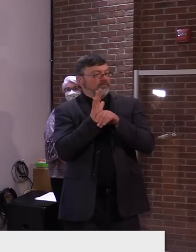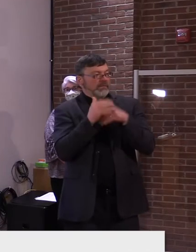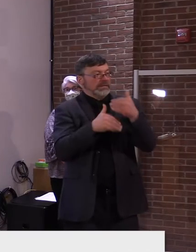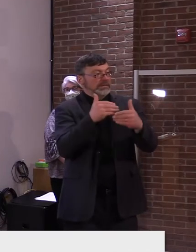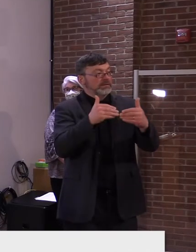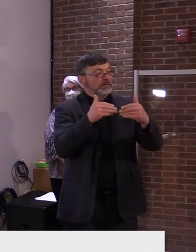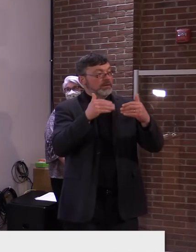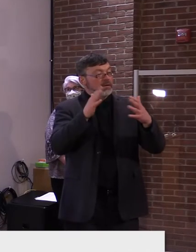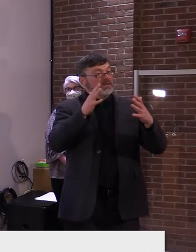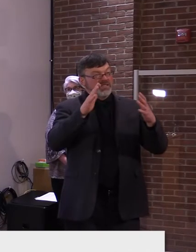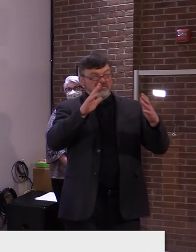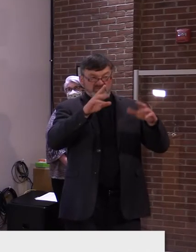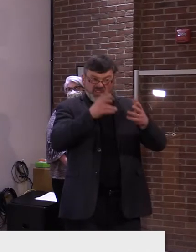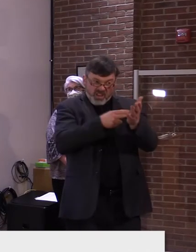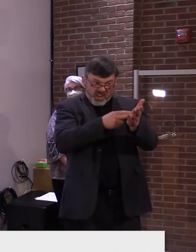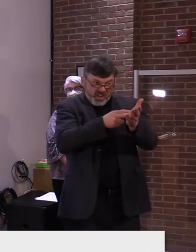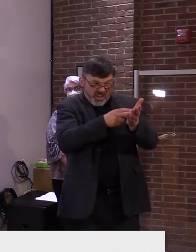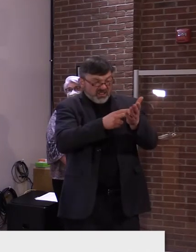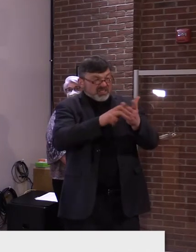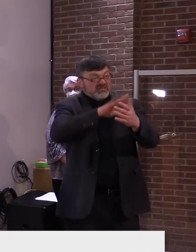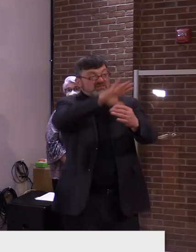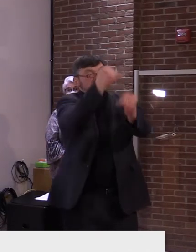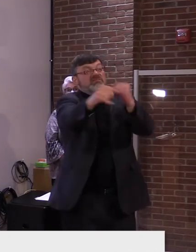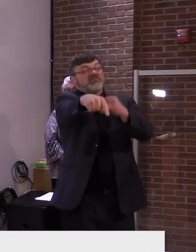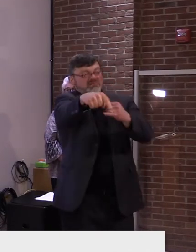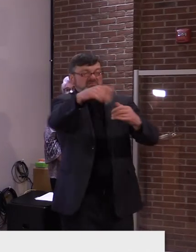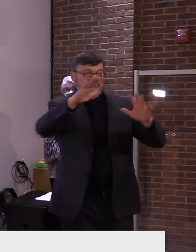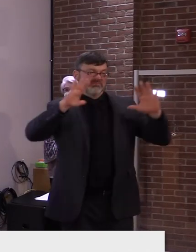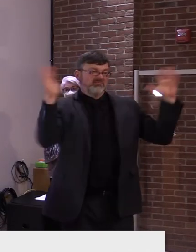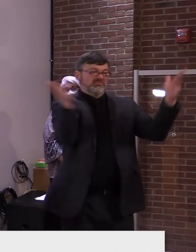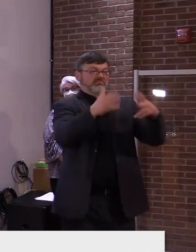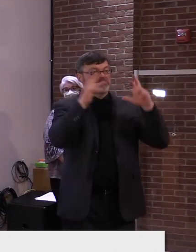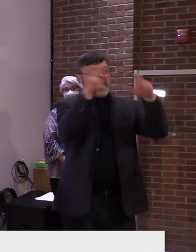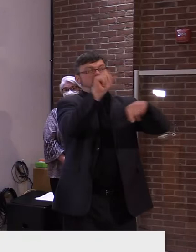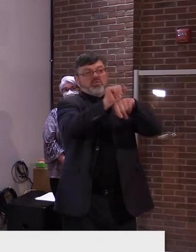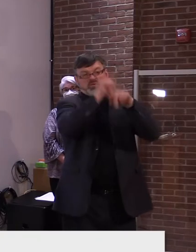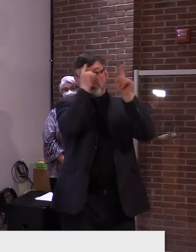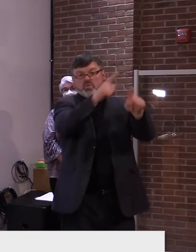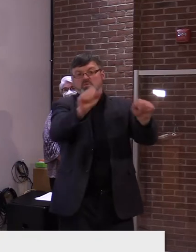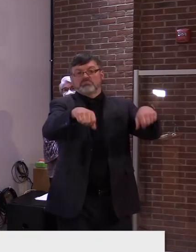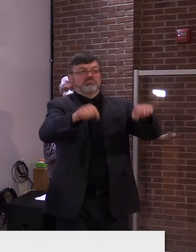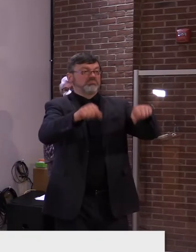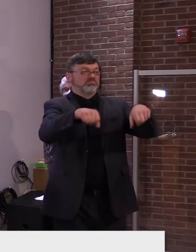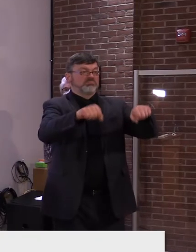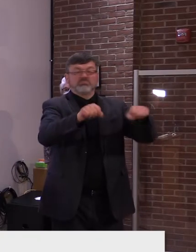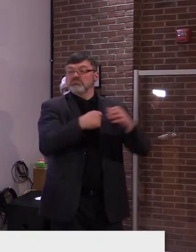Well, I mean, that's a big part of it, is even the federal extension could